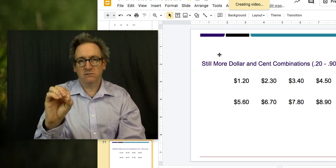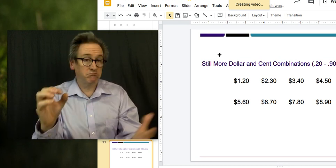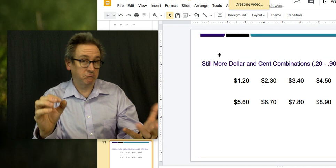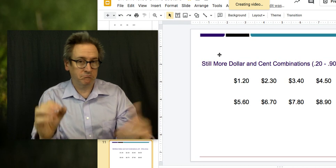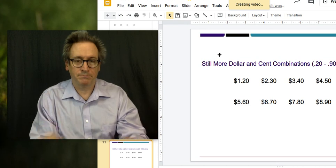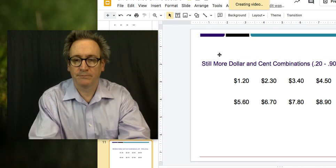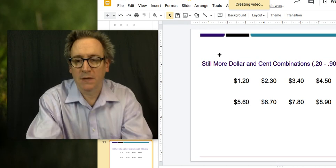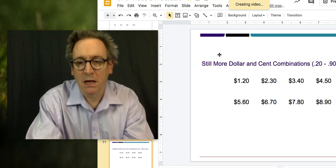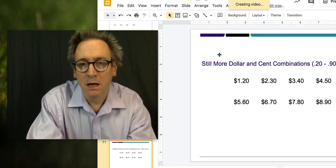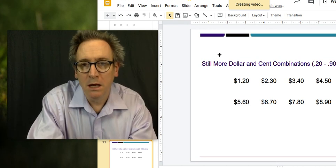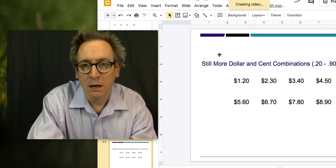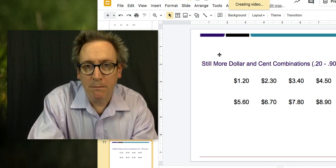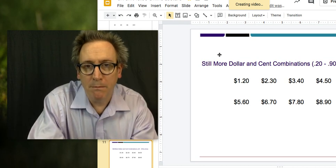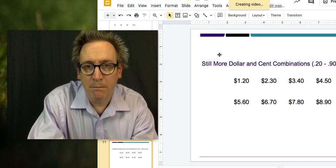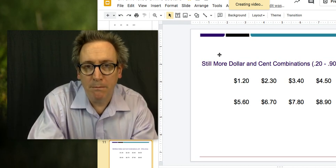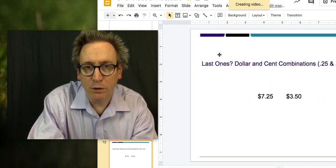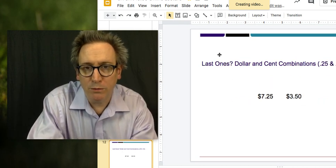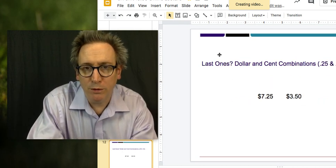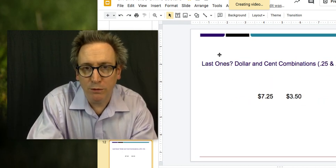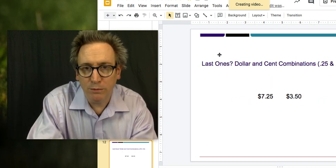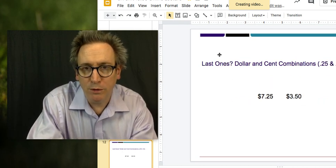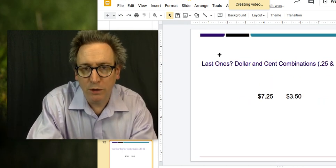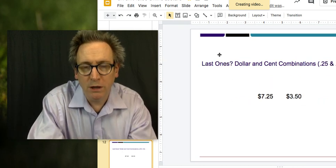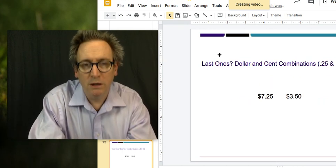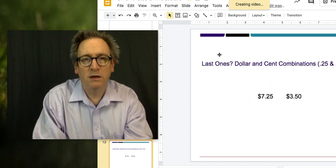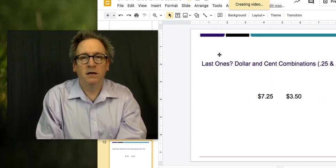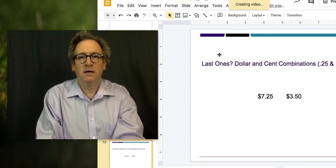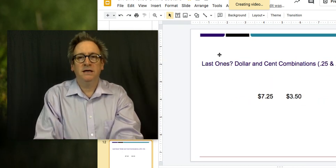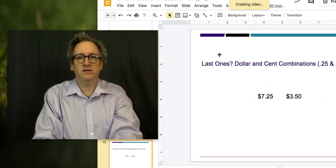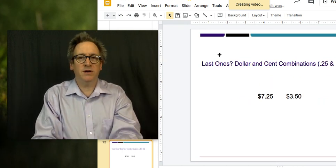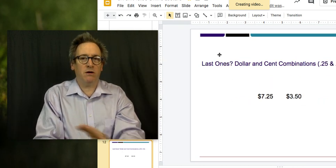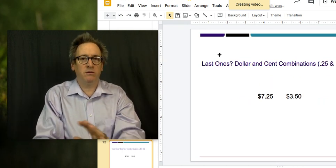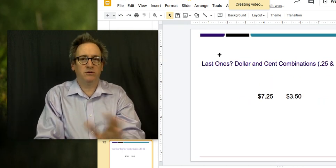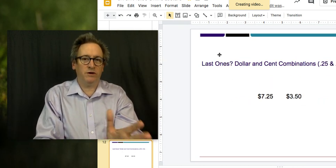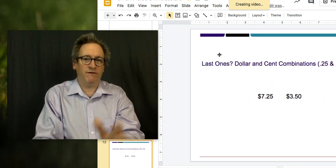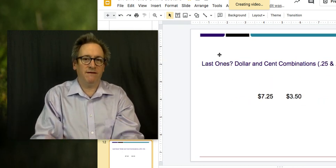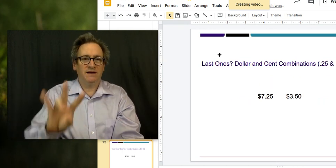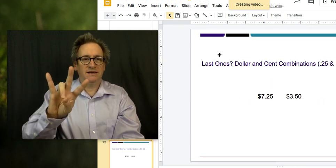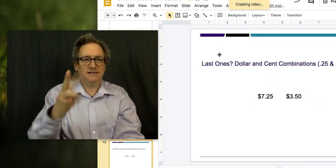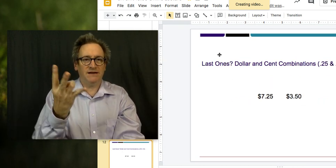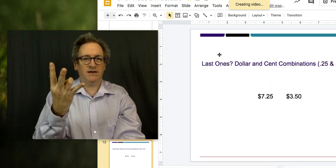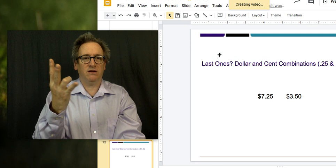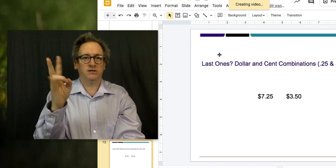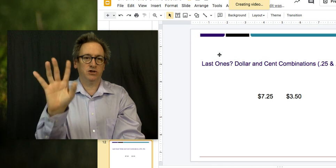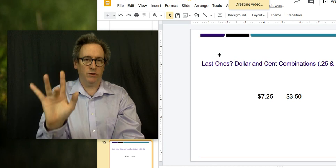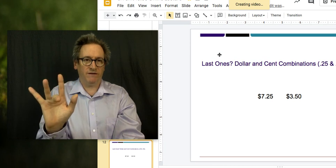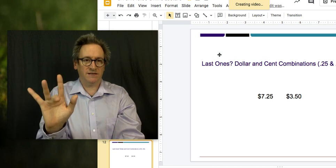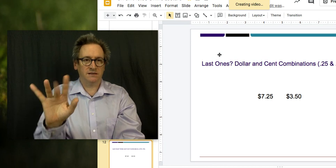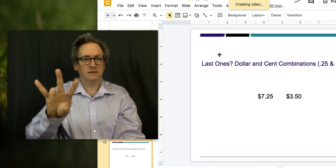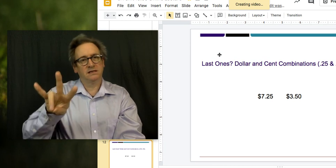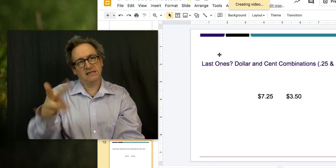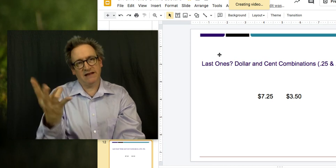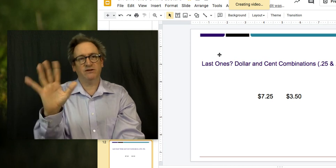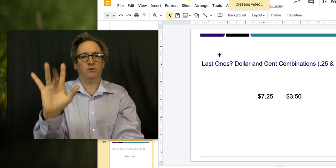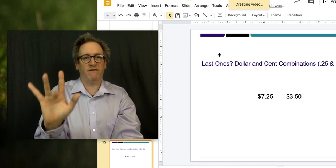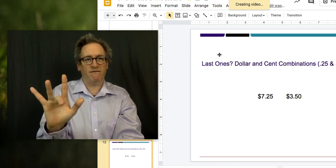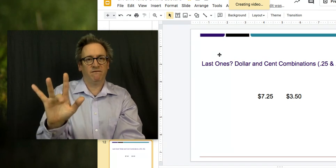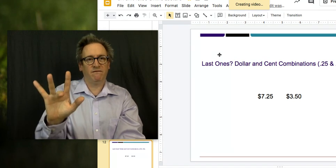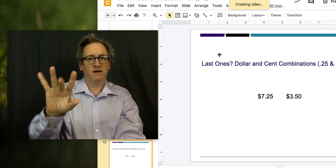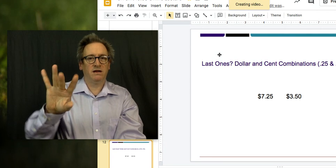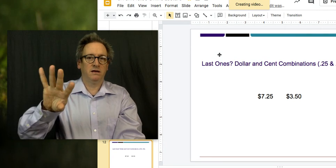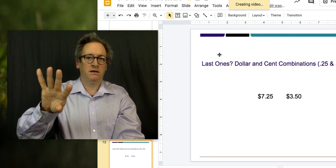$4.50. Boo, boo, boo, boo, boo. So now 25. $7.25.